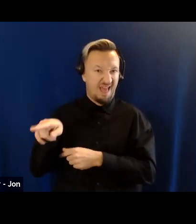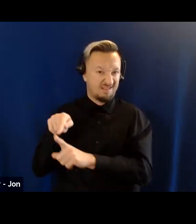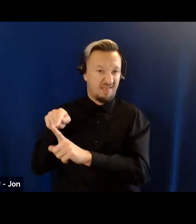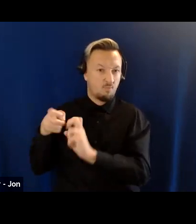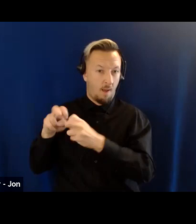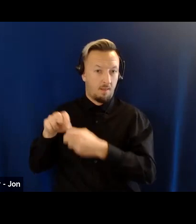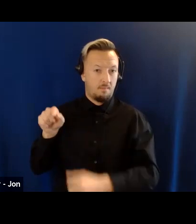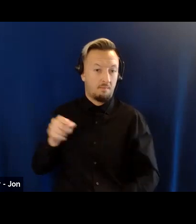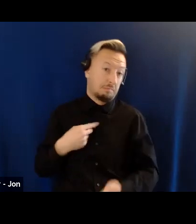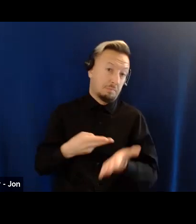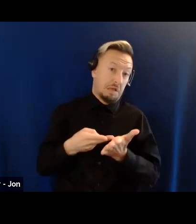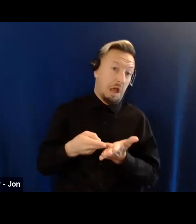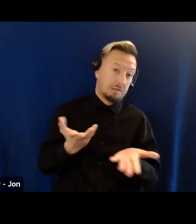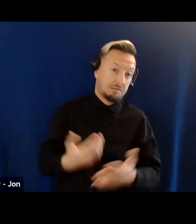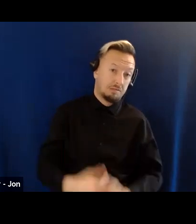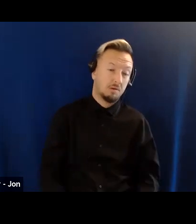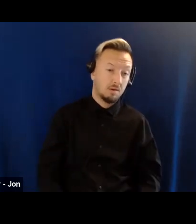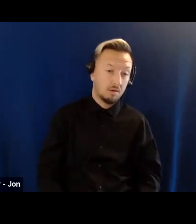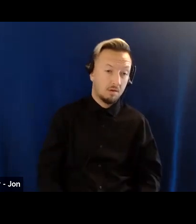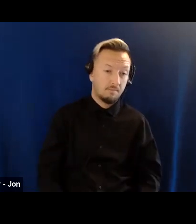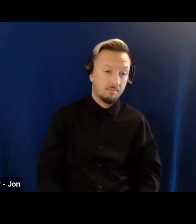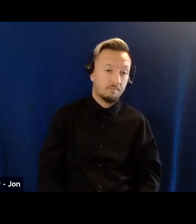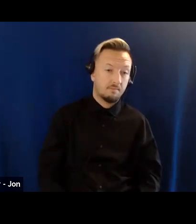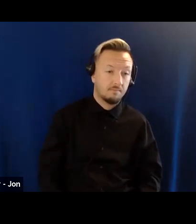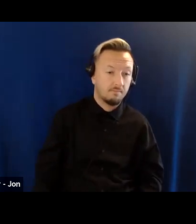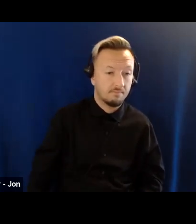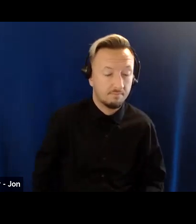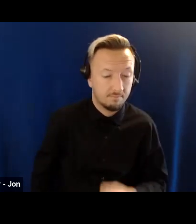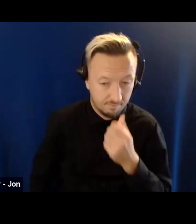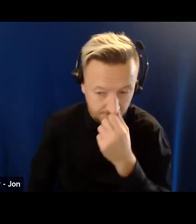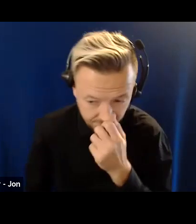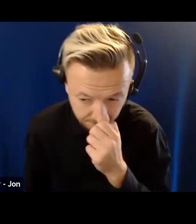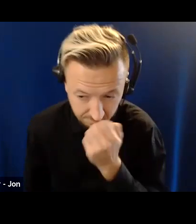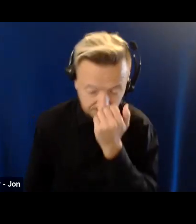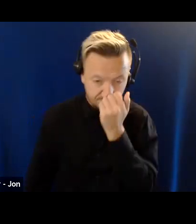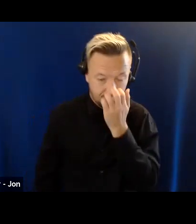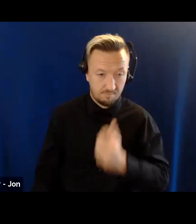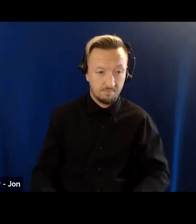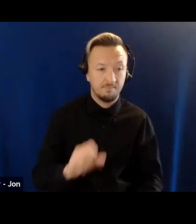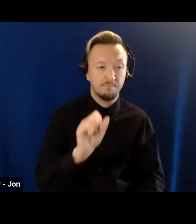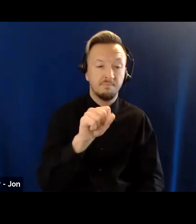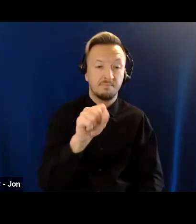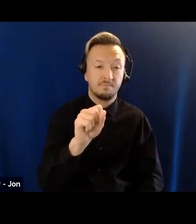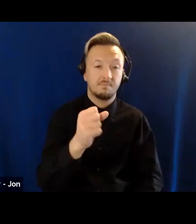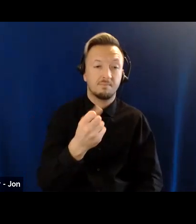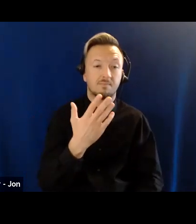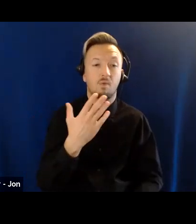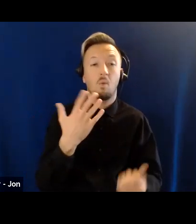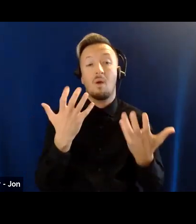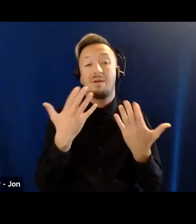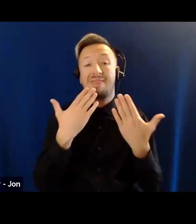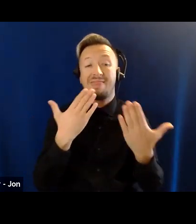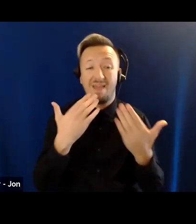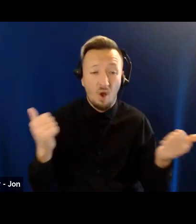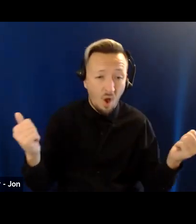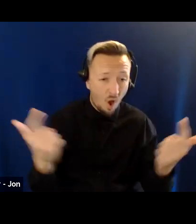I mean, just being honest. This is Saman, and first we want to thank all the panelists,